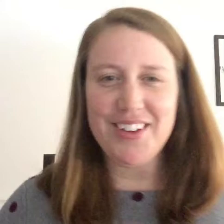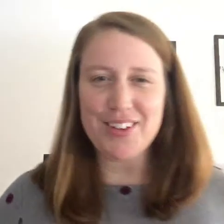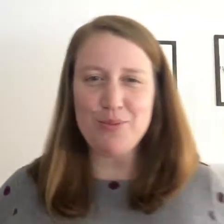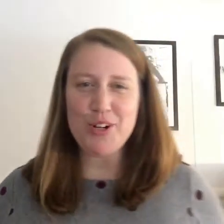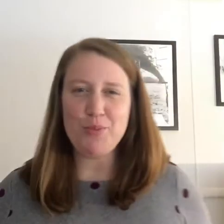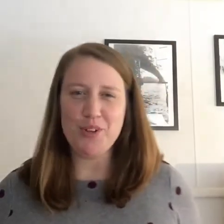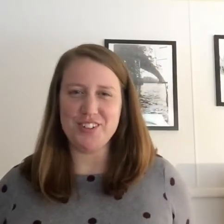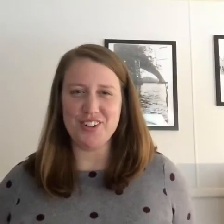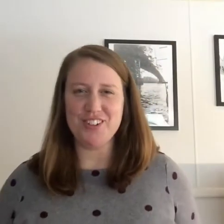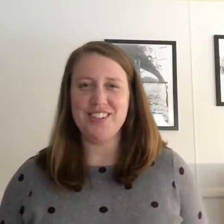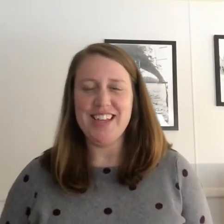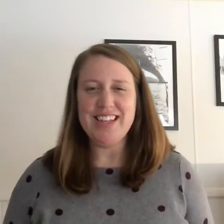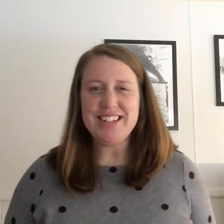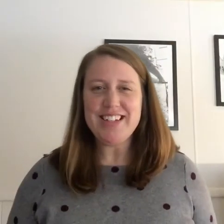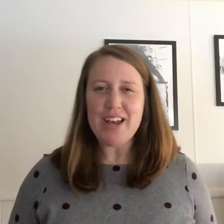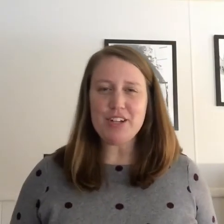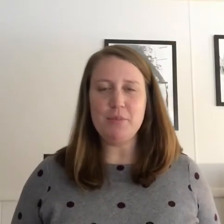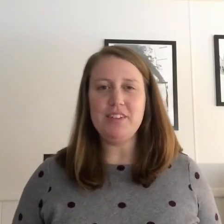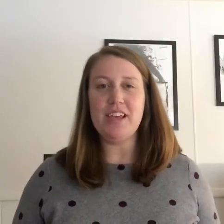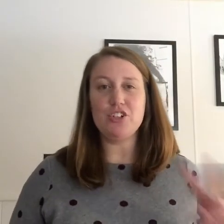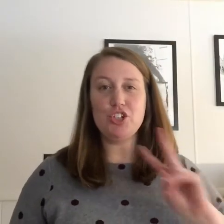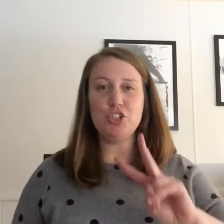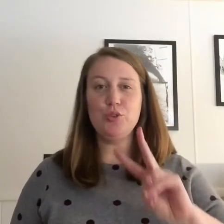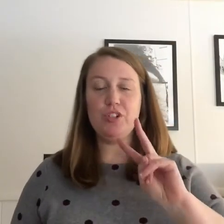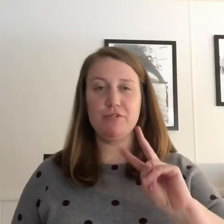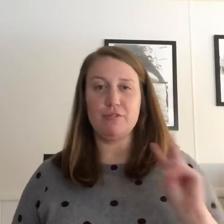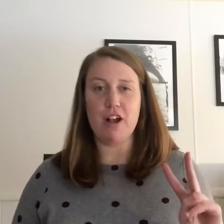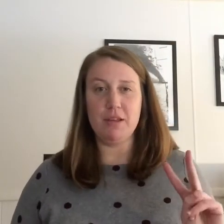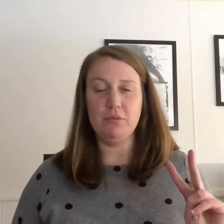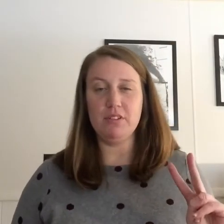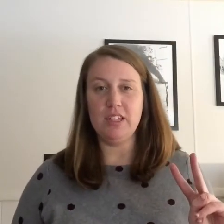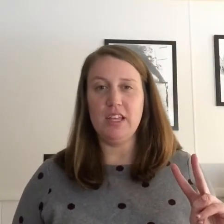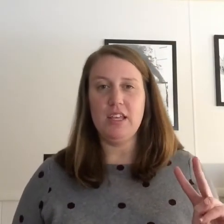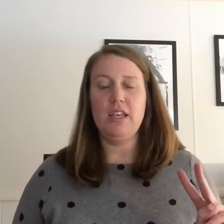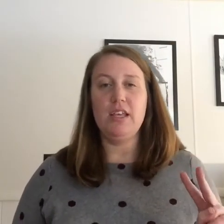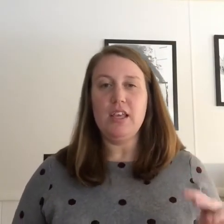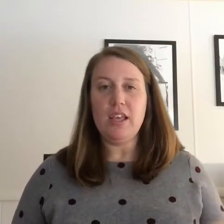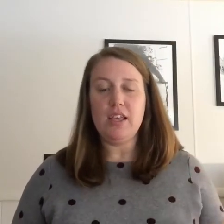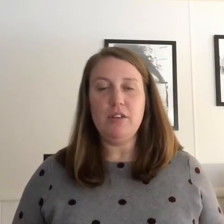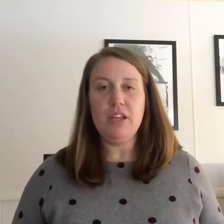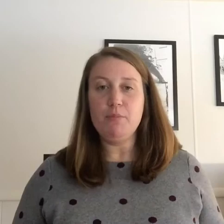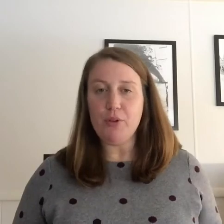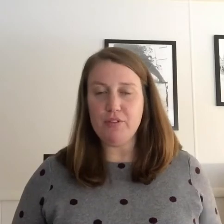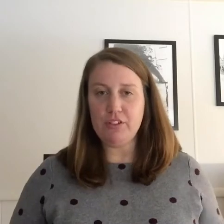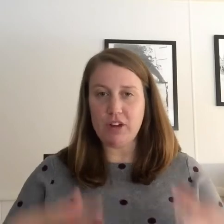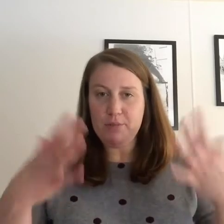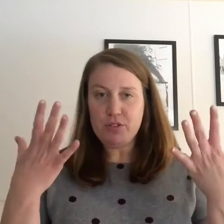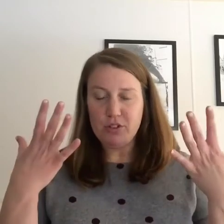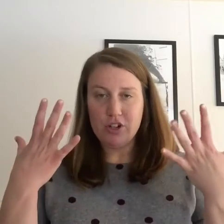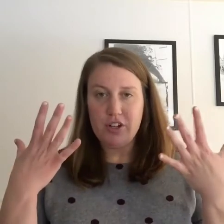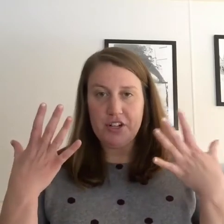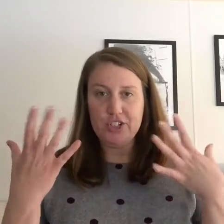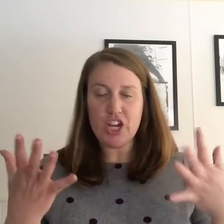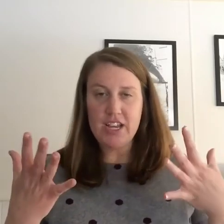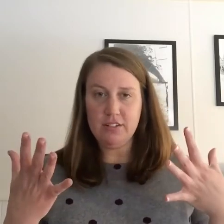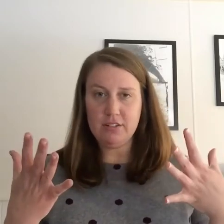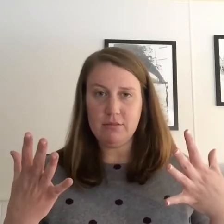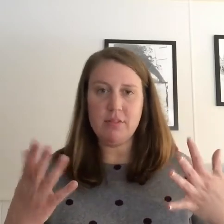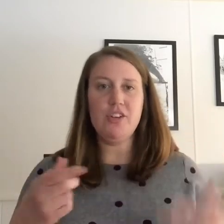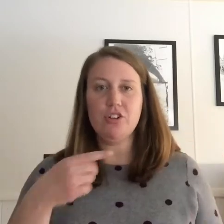Good morning boys and girls. Today we're going to be saying two different rhymes and in both of these rhymes you're going to need your hands and you're going